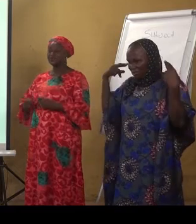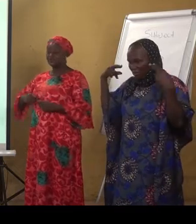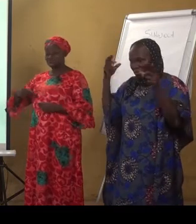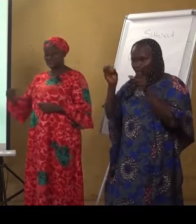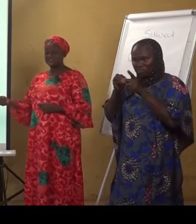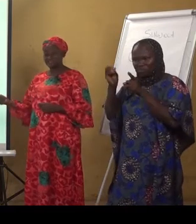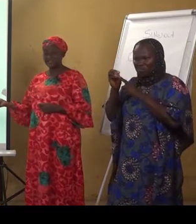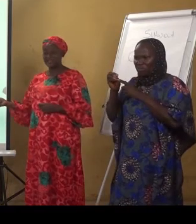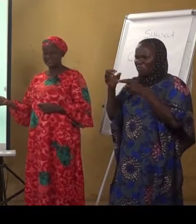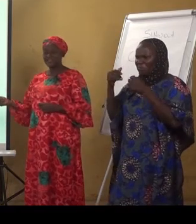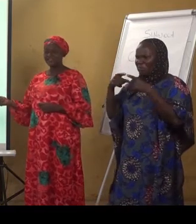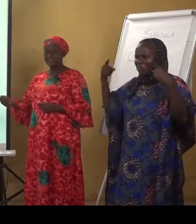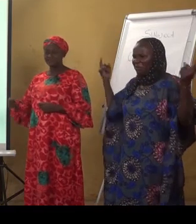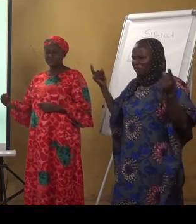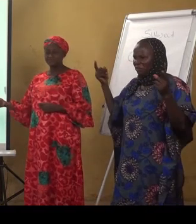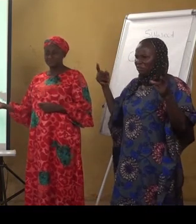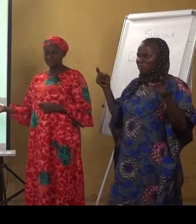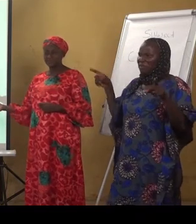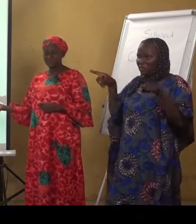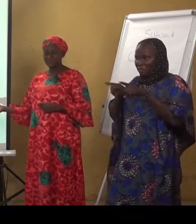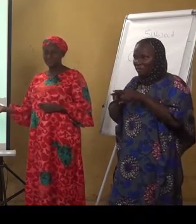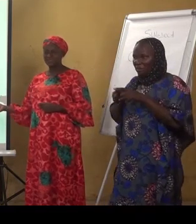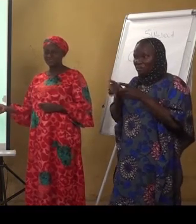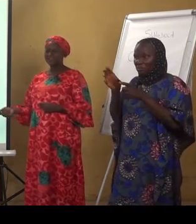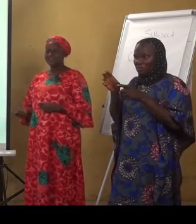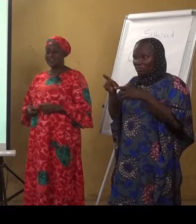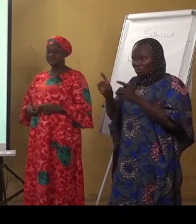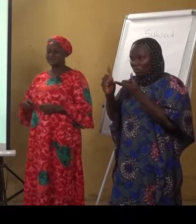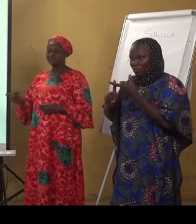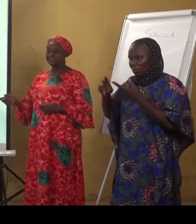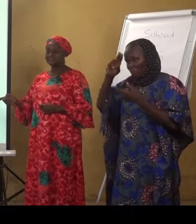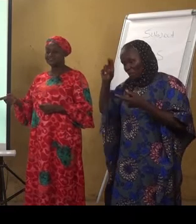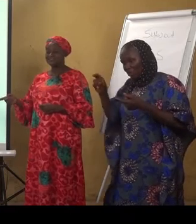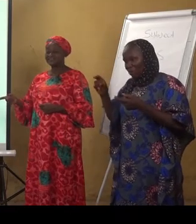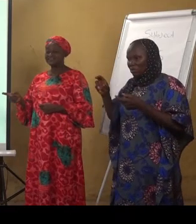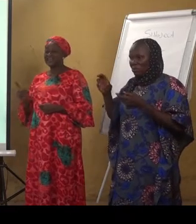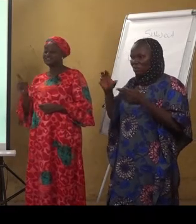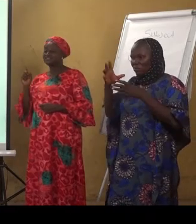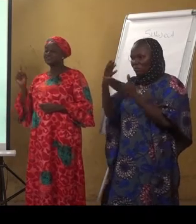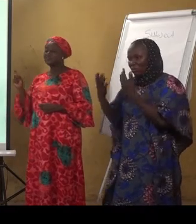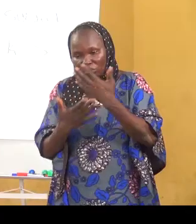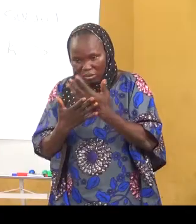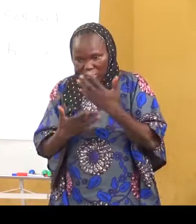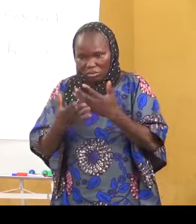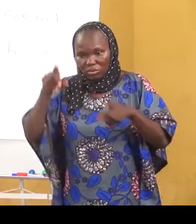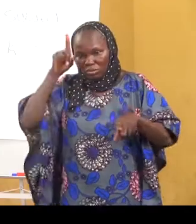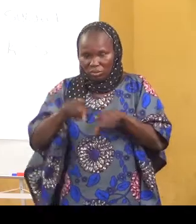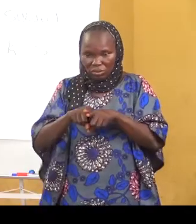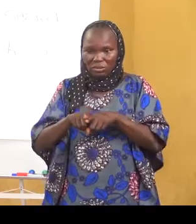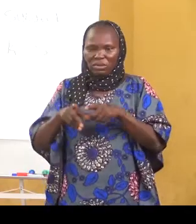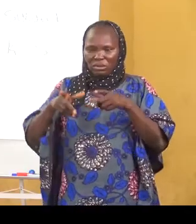as he would treat his brother, even his biological brother. Let him treat that his former